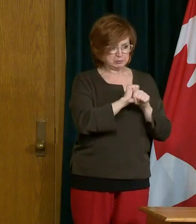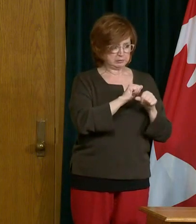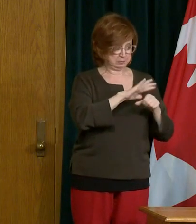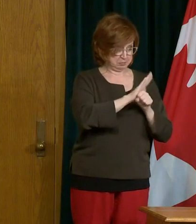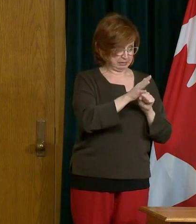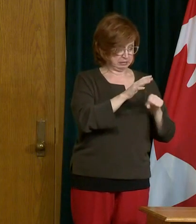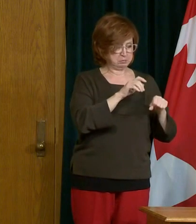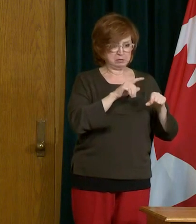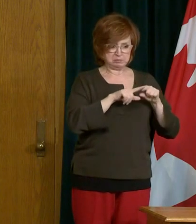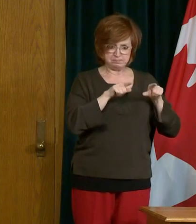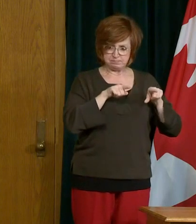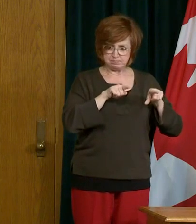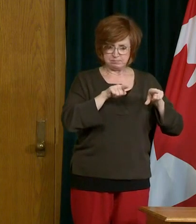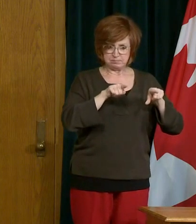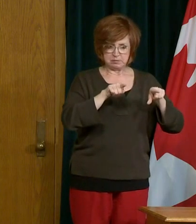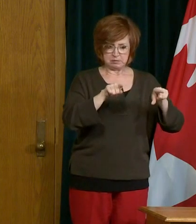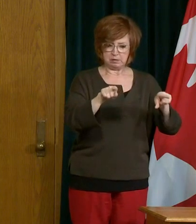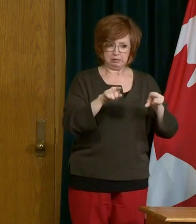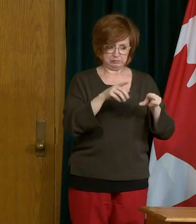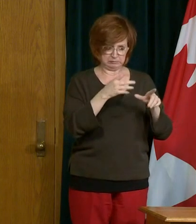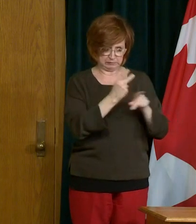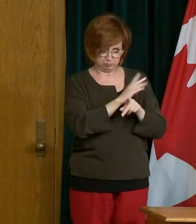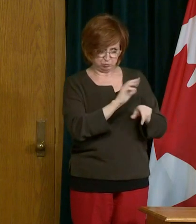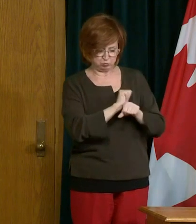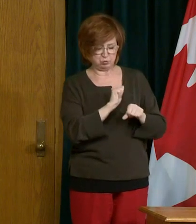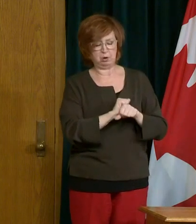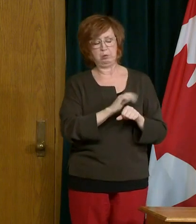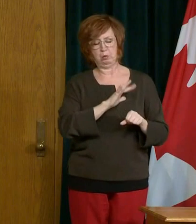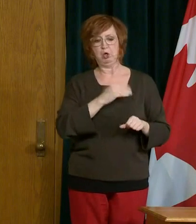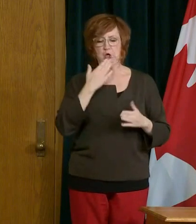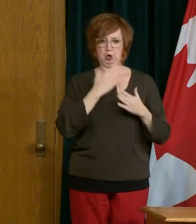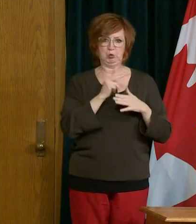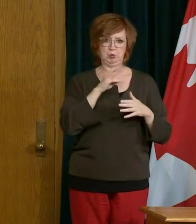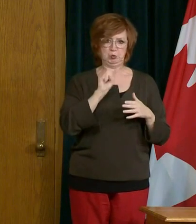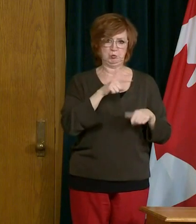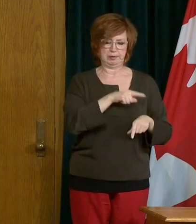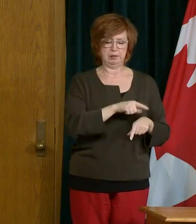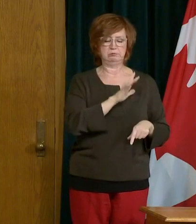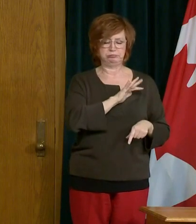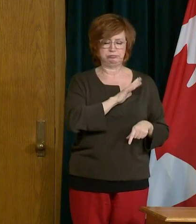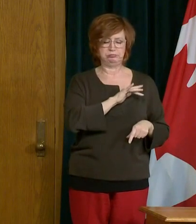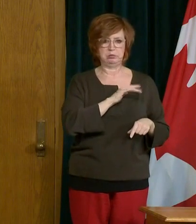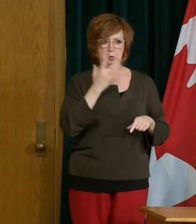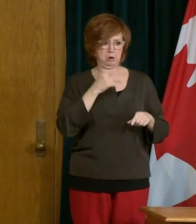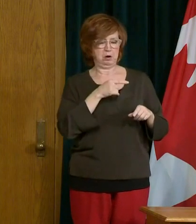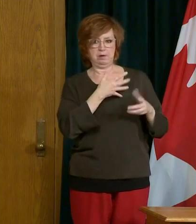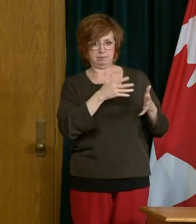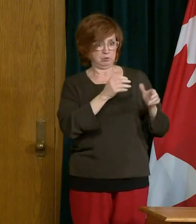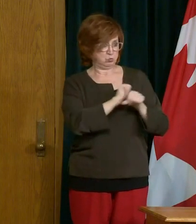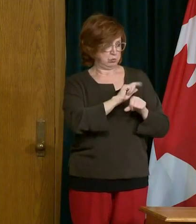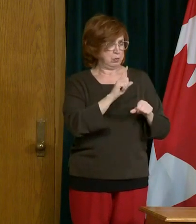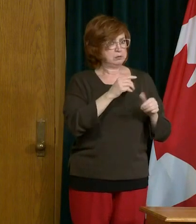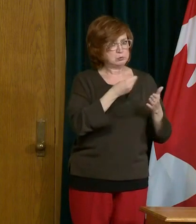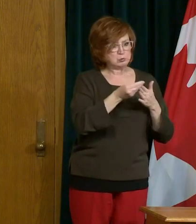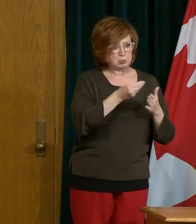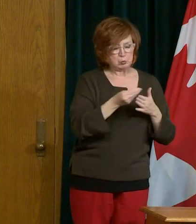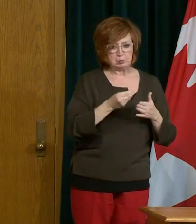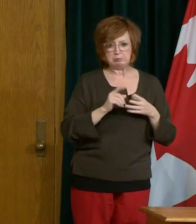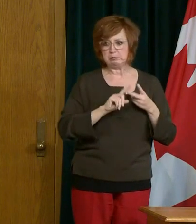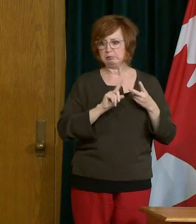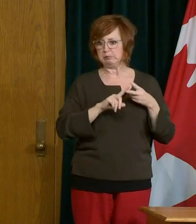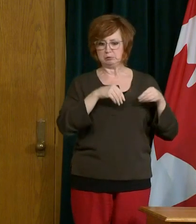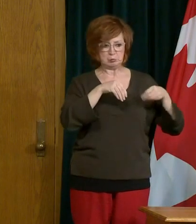news for all of us. And it shows that people can go to work in stores and in public services as well as